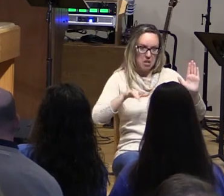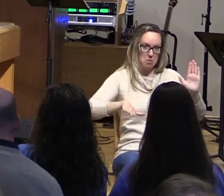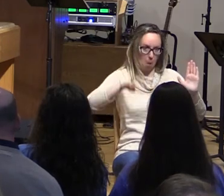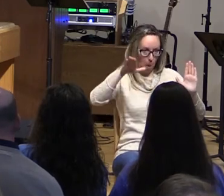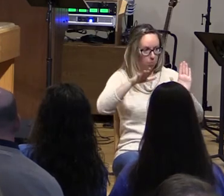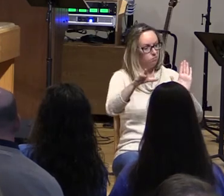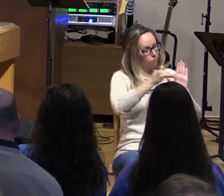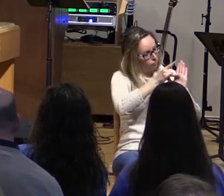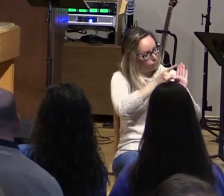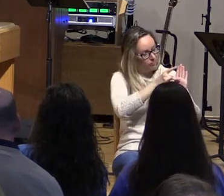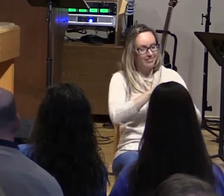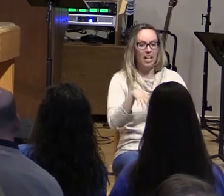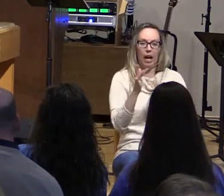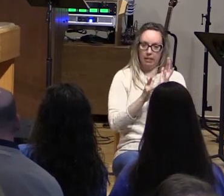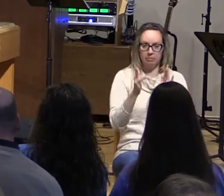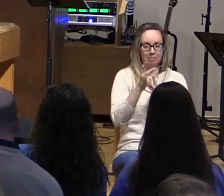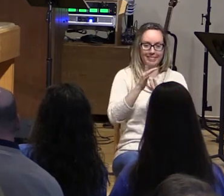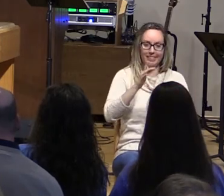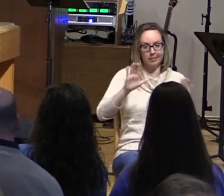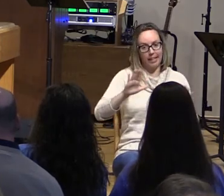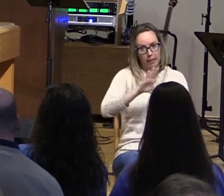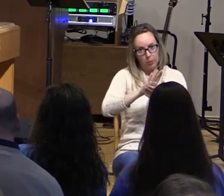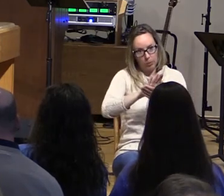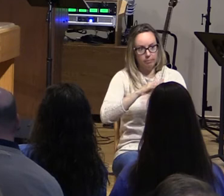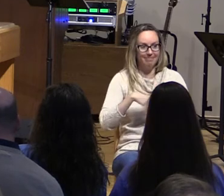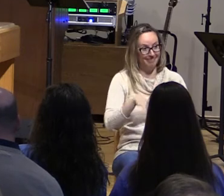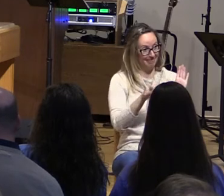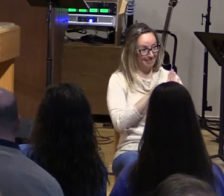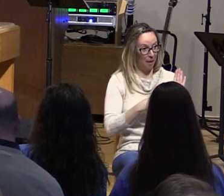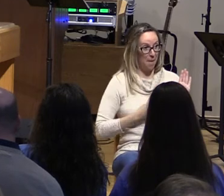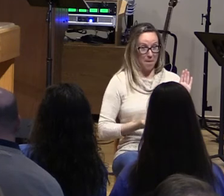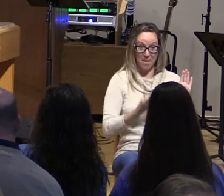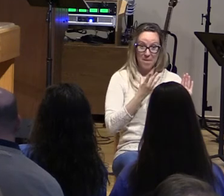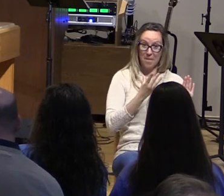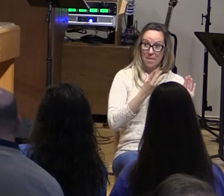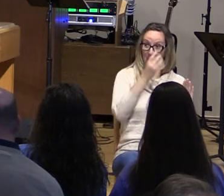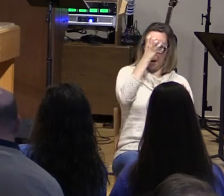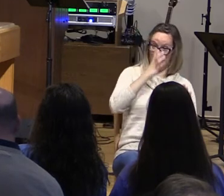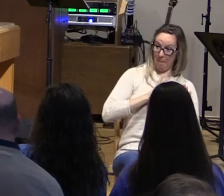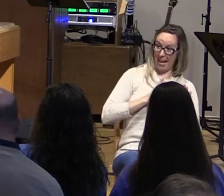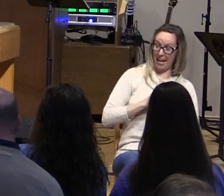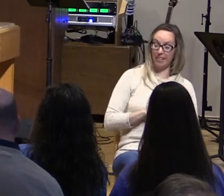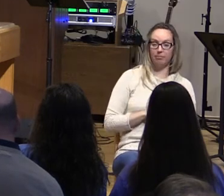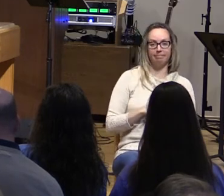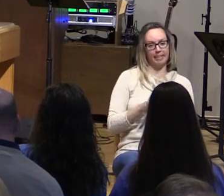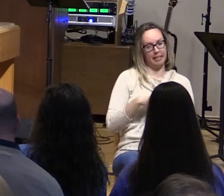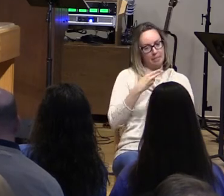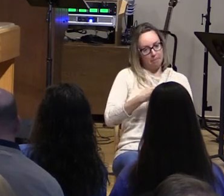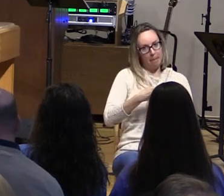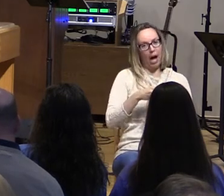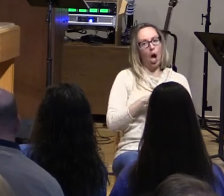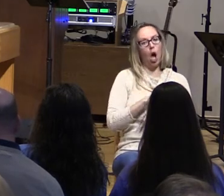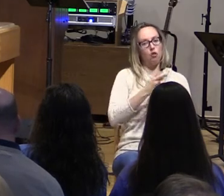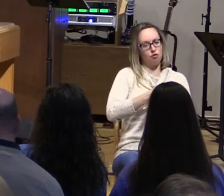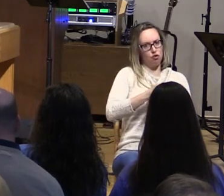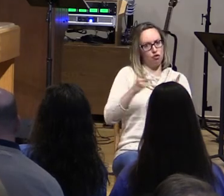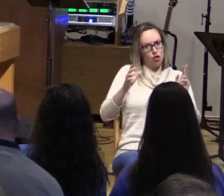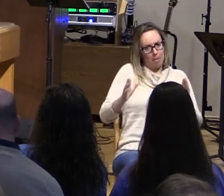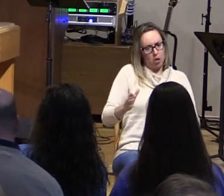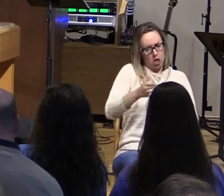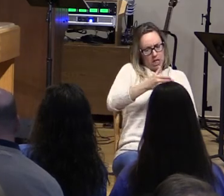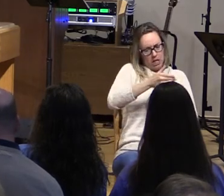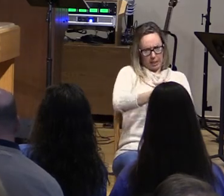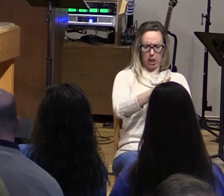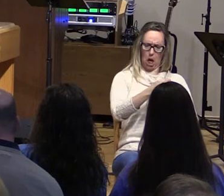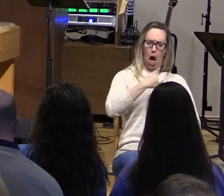And it was always, thank you. Yes. And it was always about the shepherd leading, you know,